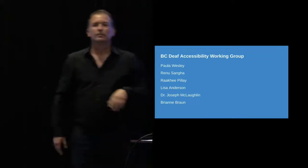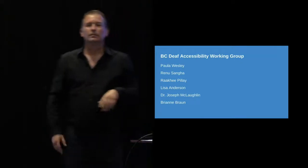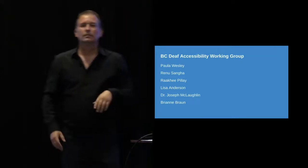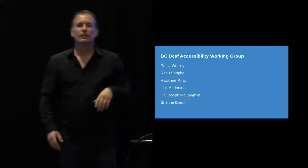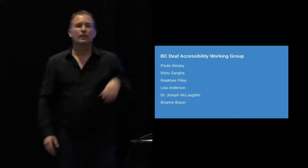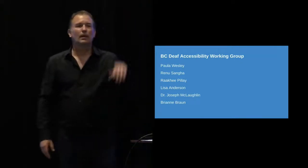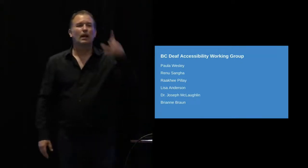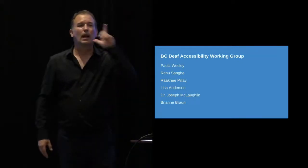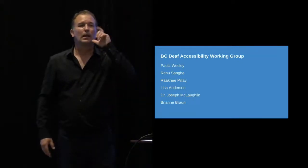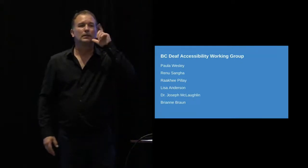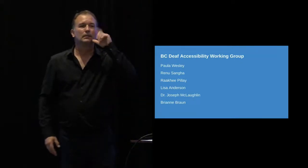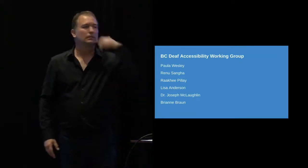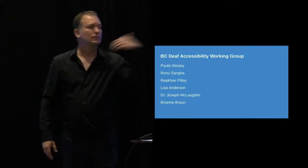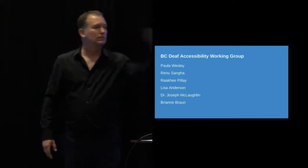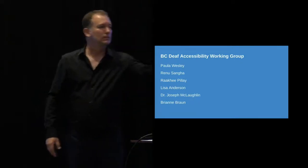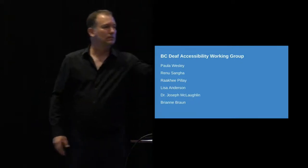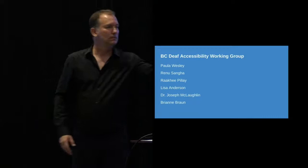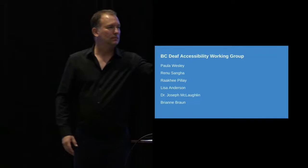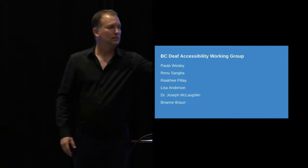Lisa Anderson.